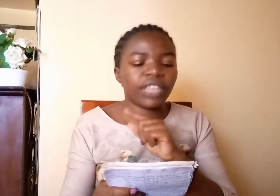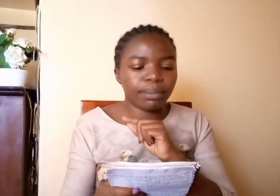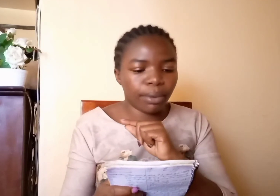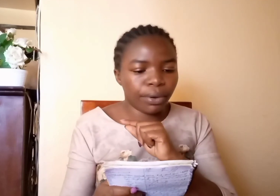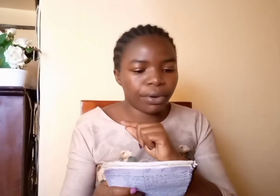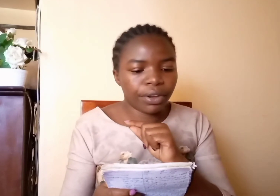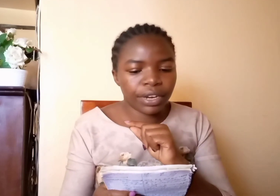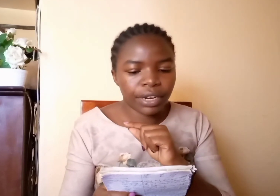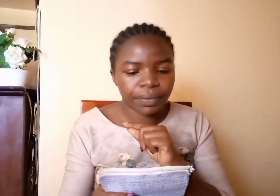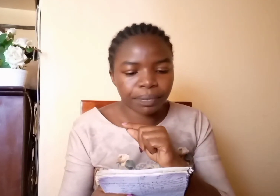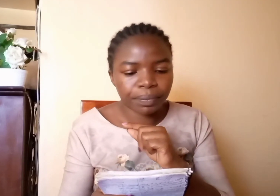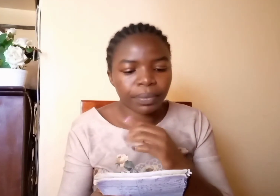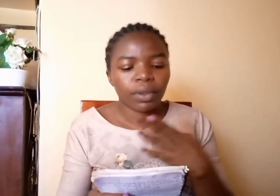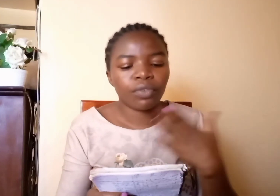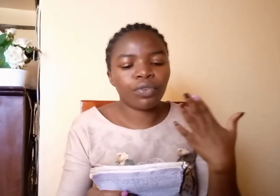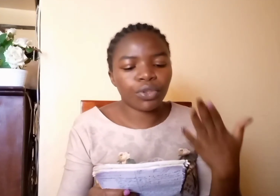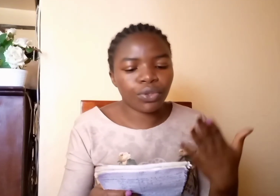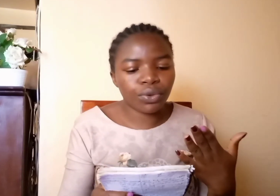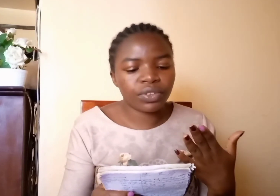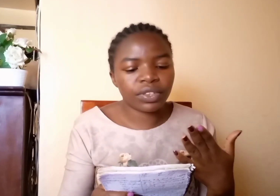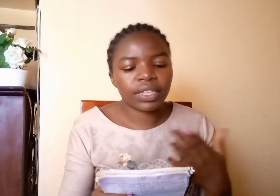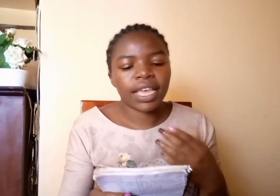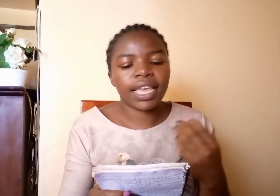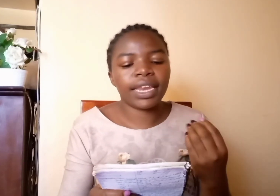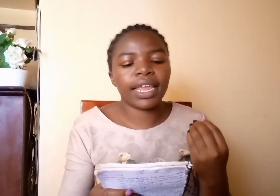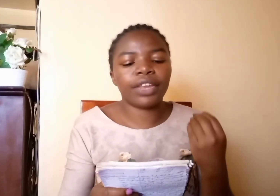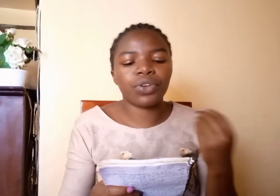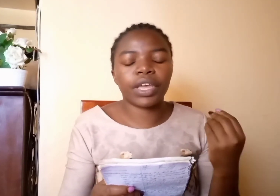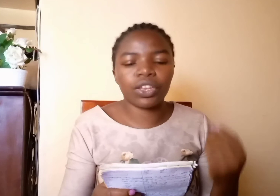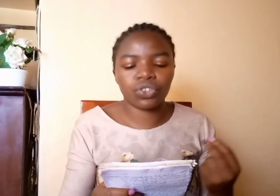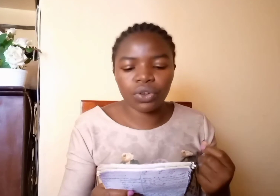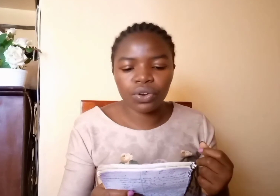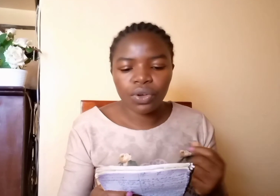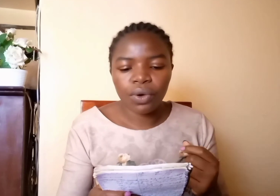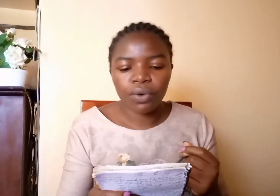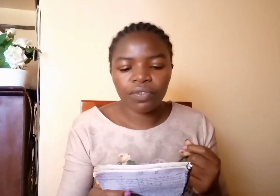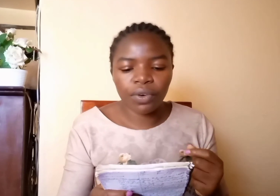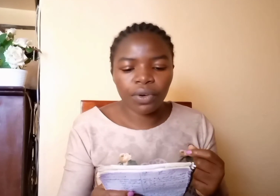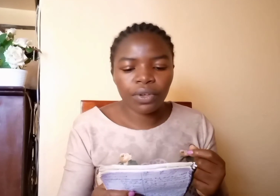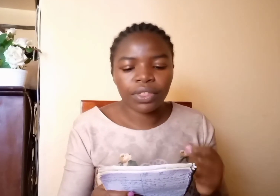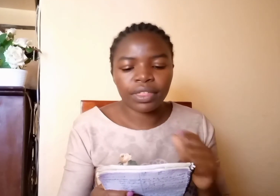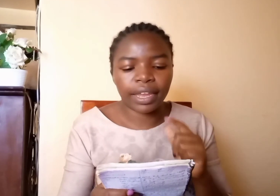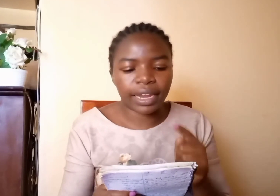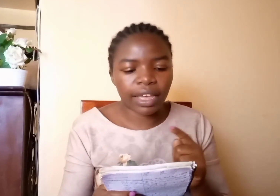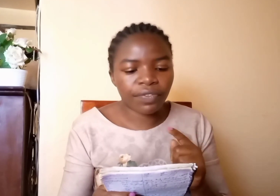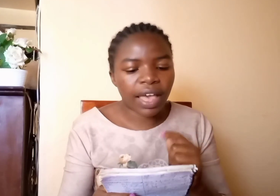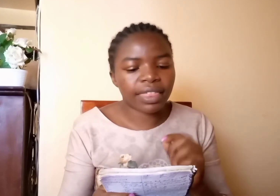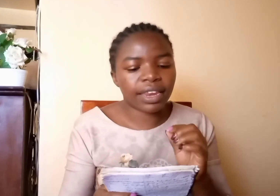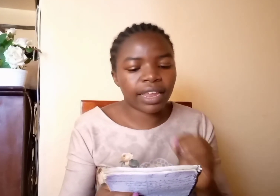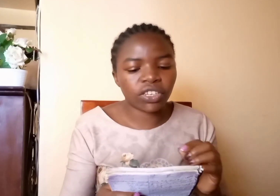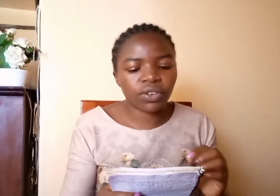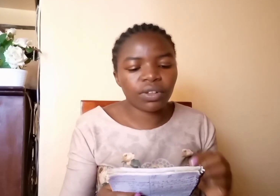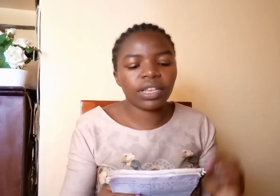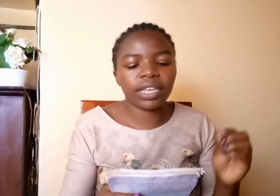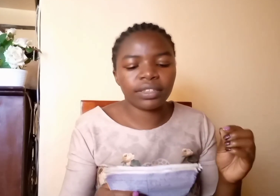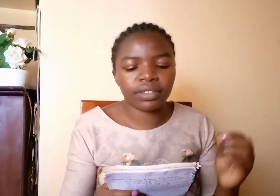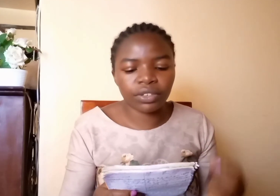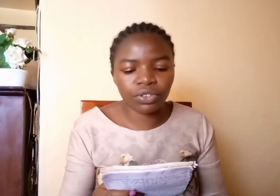then borrowed for use in education for the deaf at the National